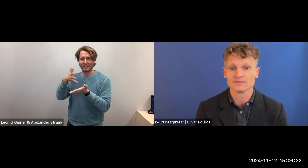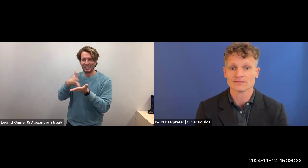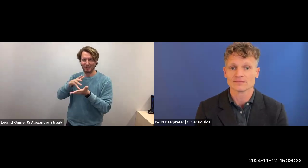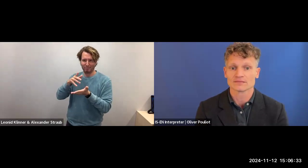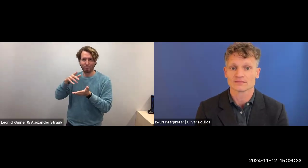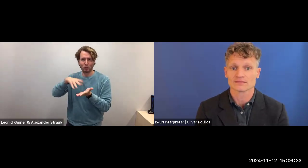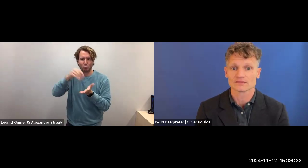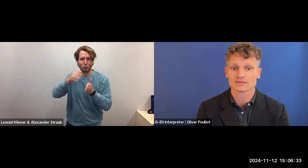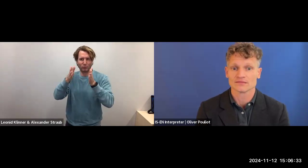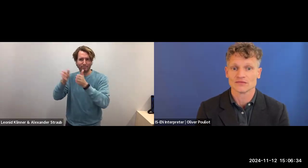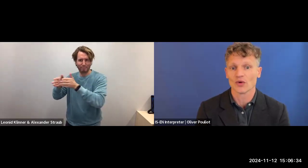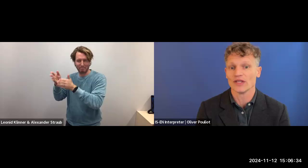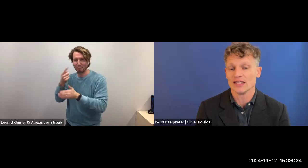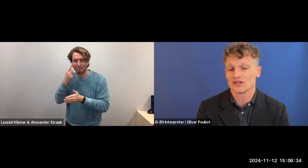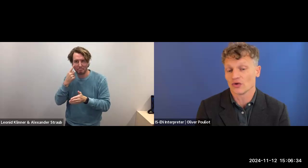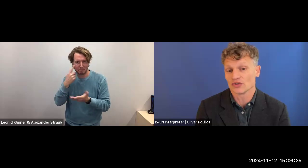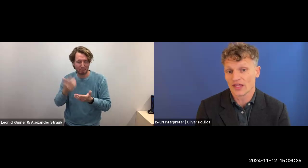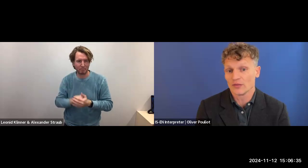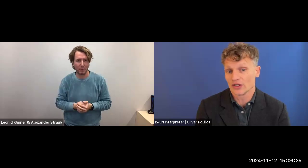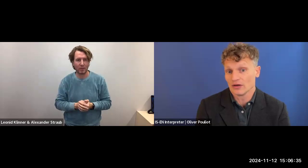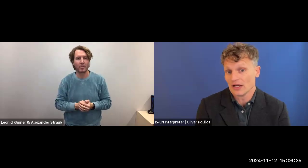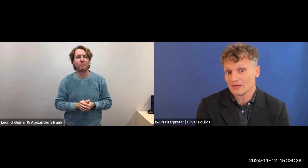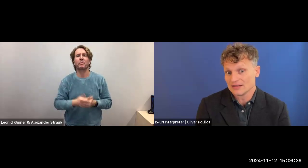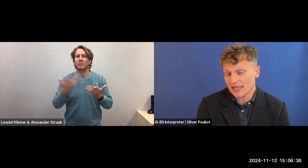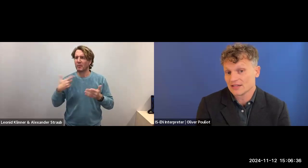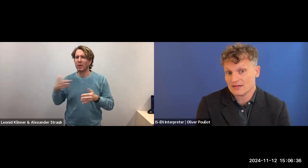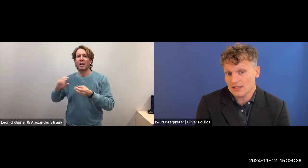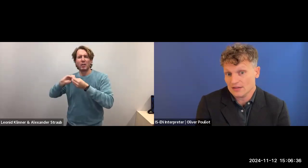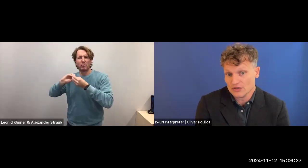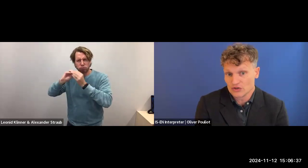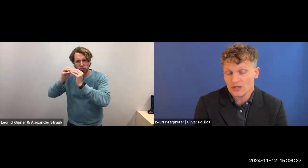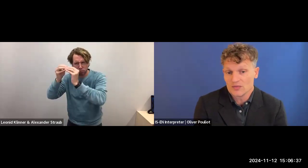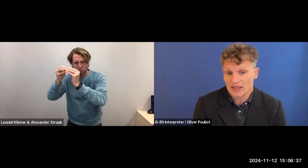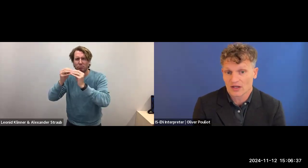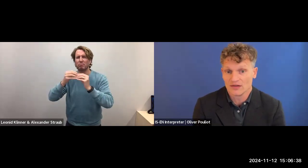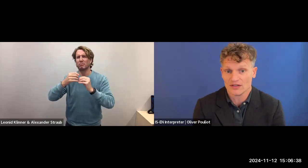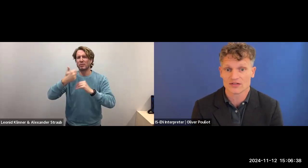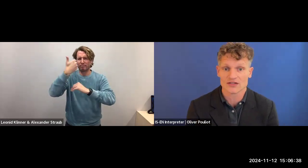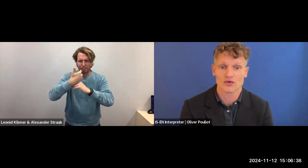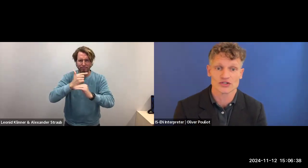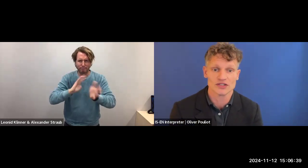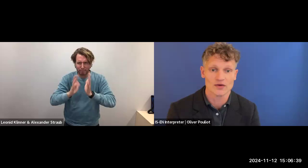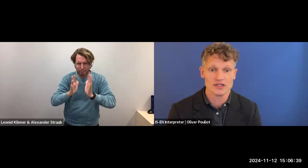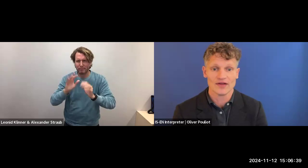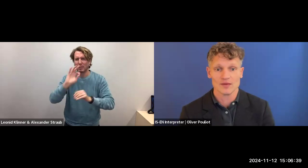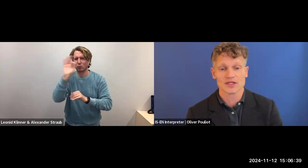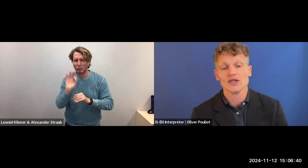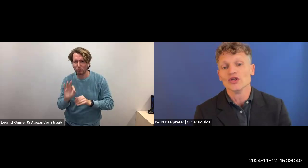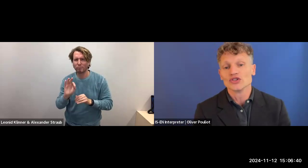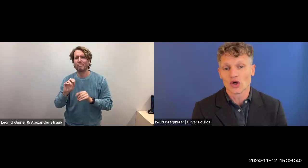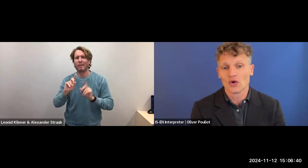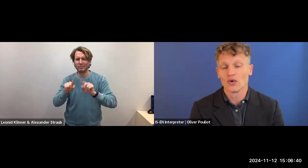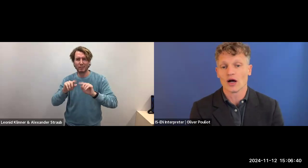understanding. So then we could assess the students based on these test questions that we